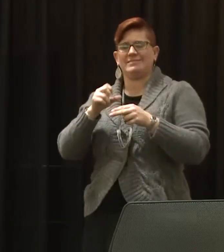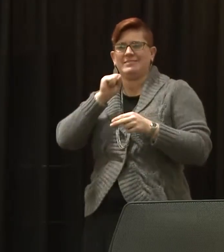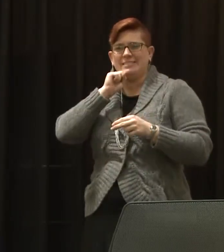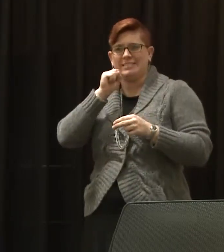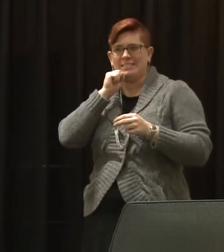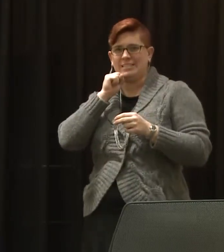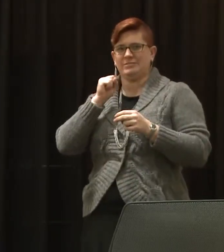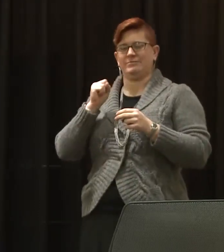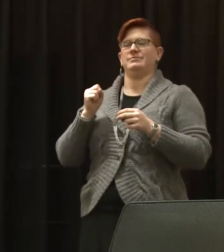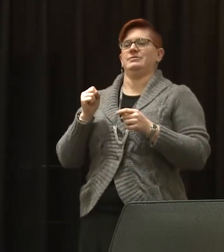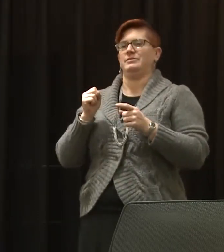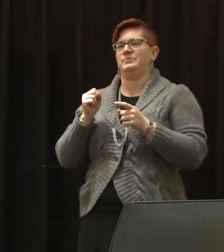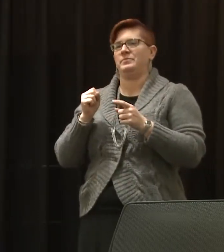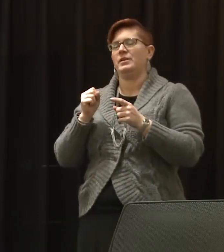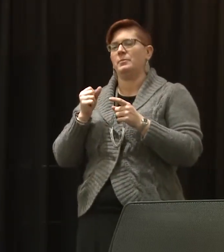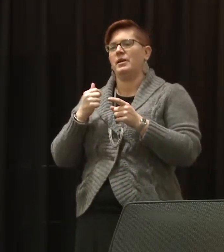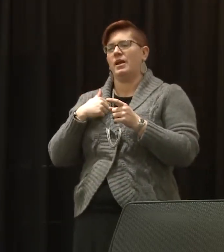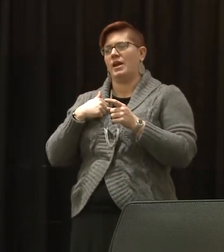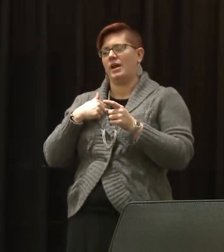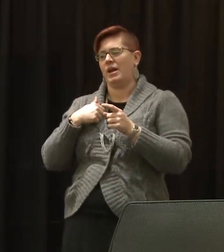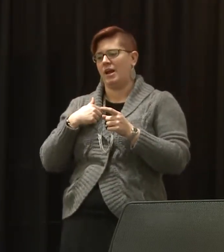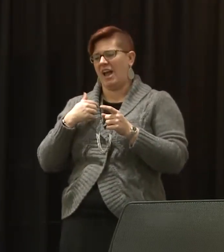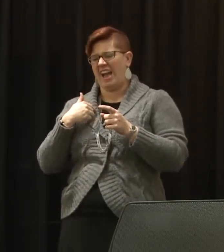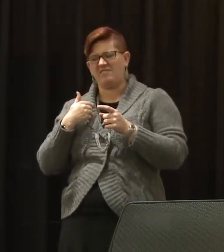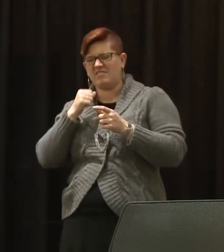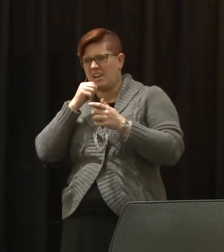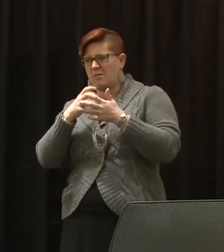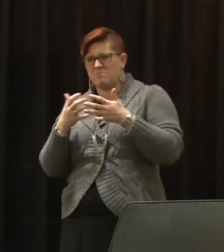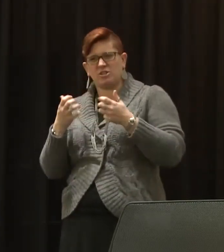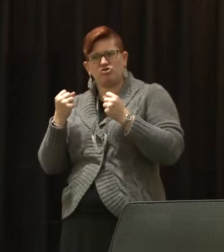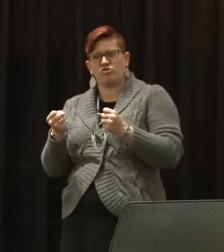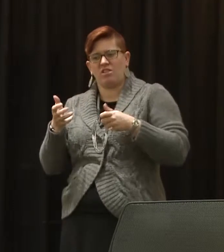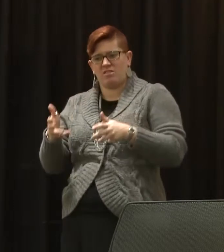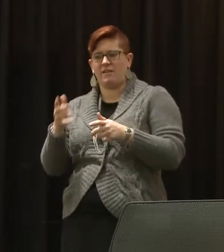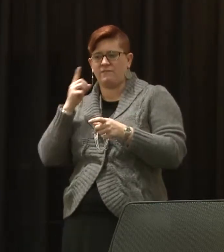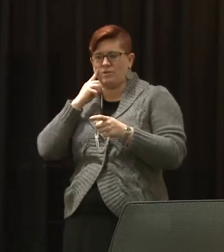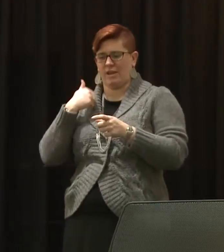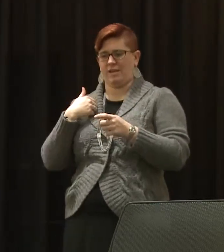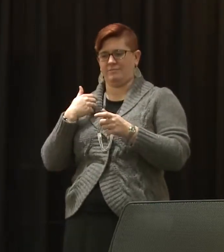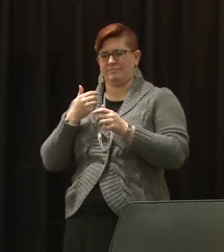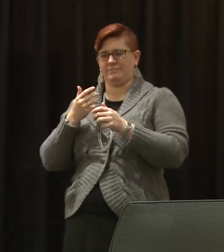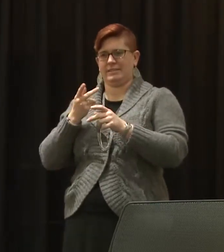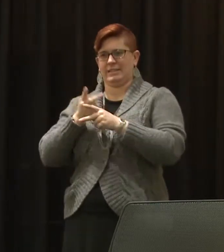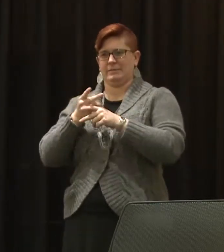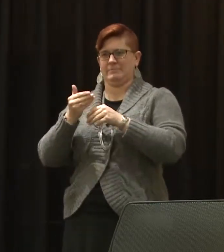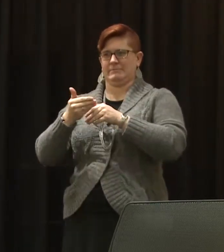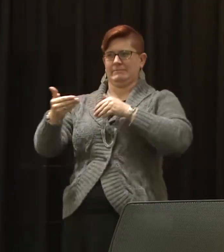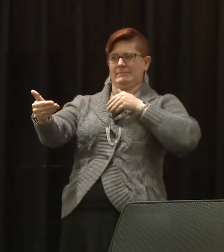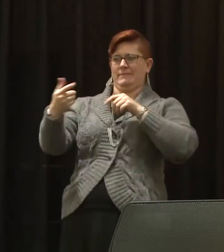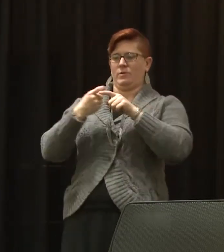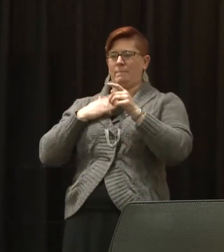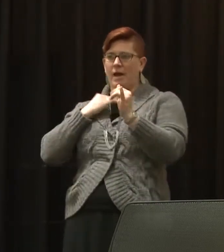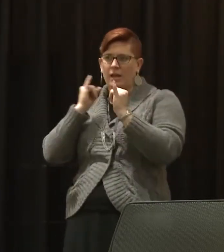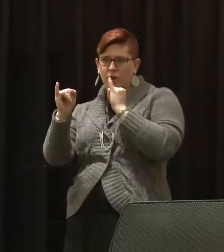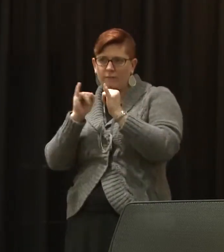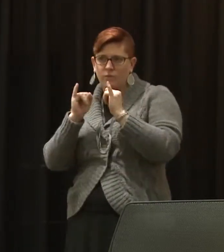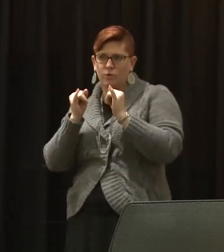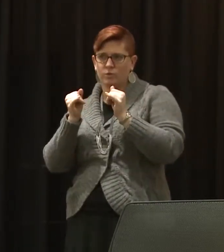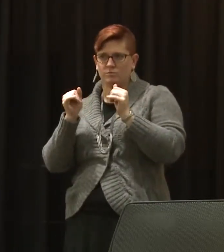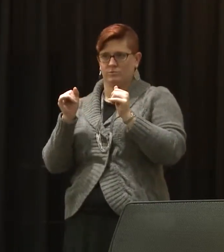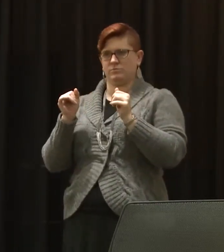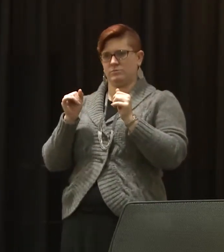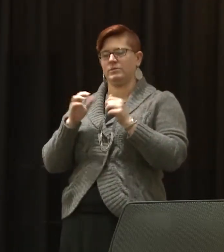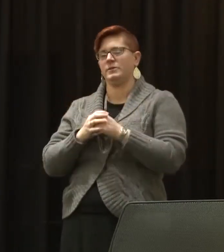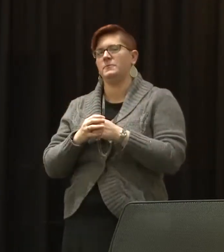my will. But I have little strength today to continue maintaining a journalistic distance with my interview subjects.